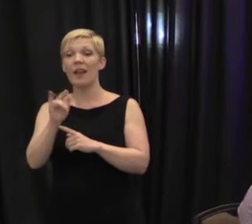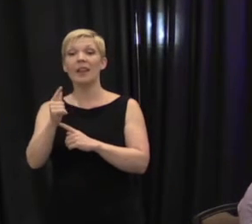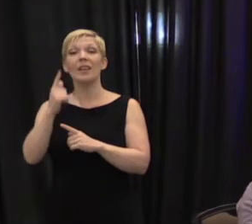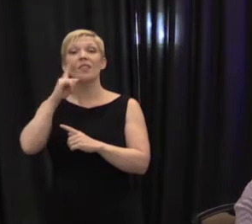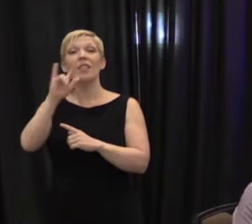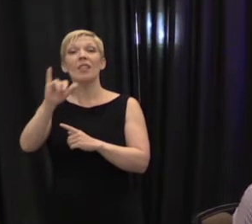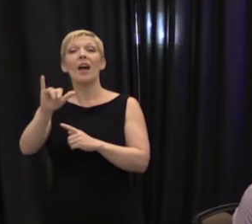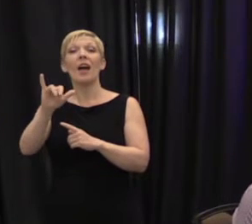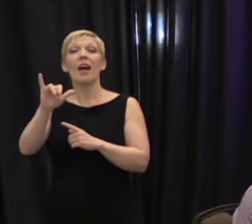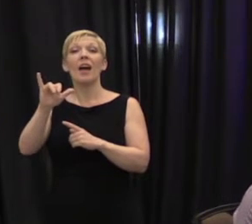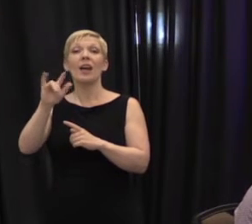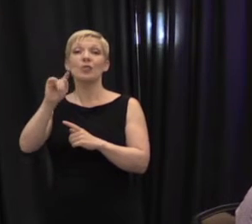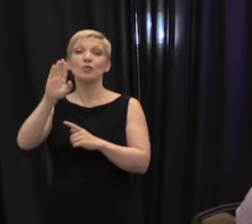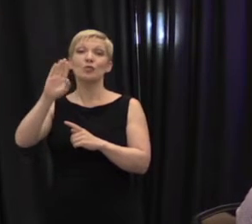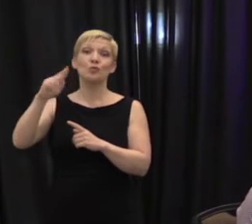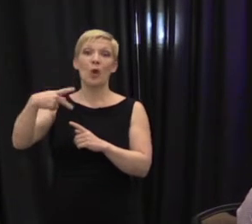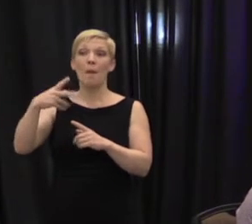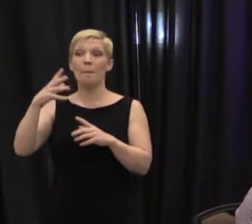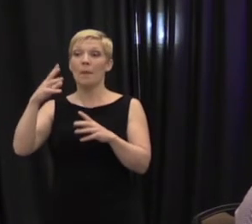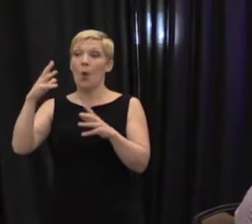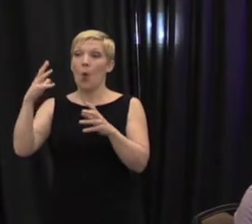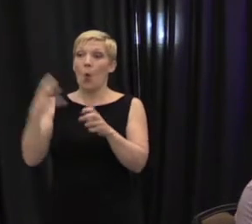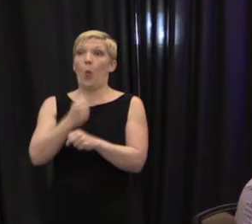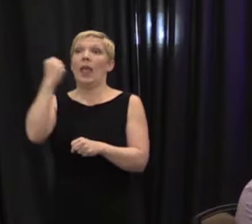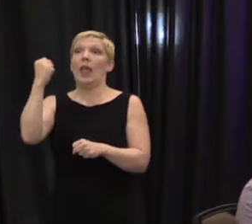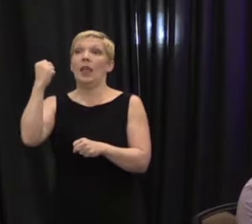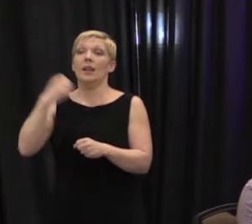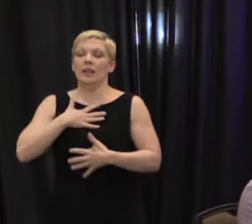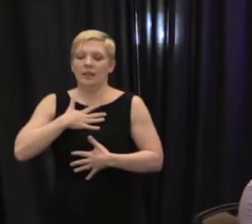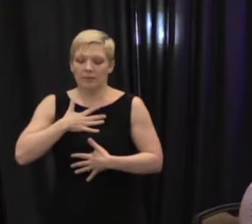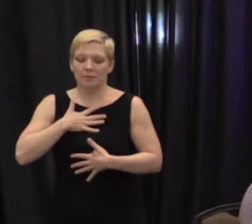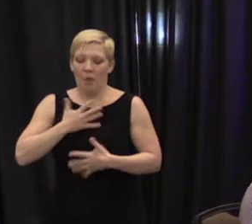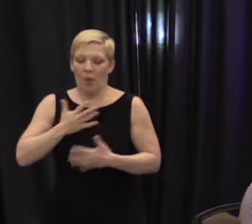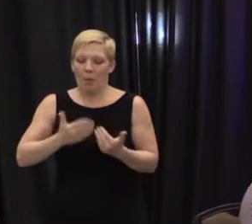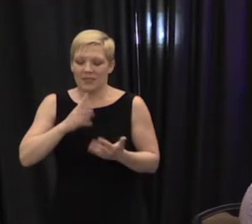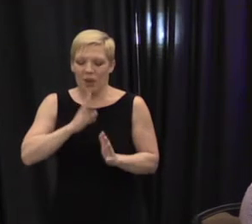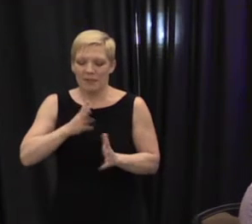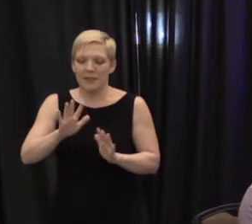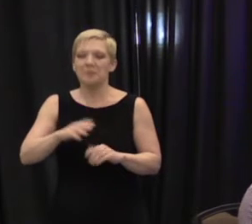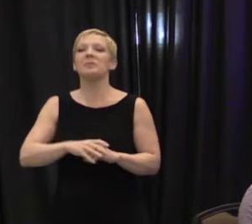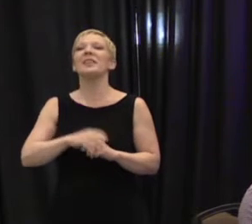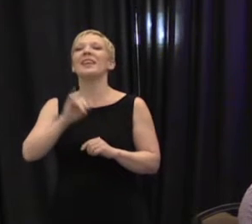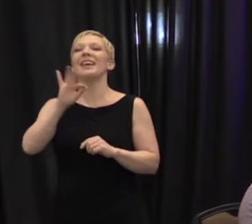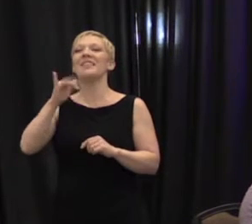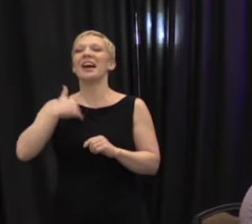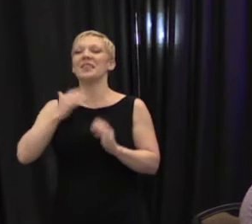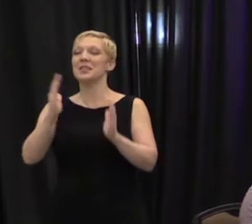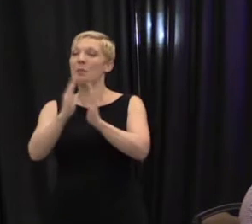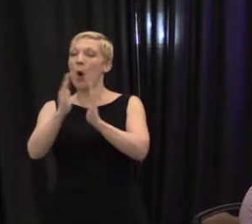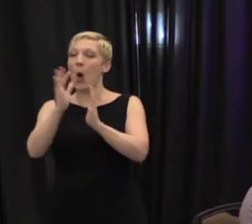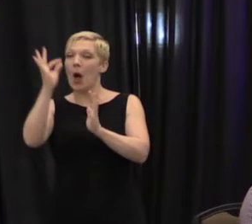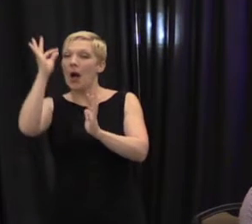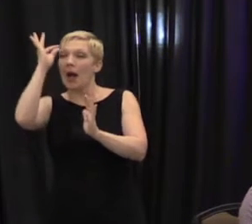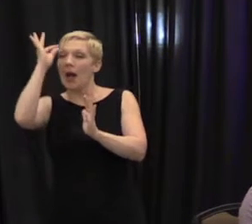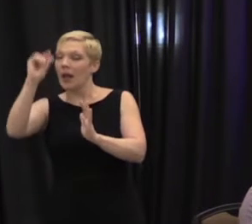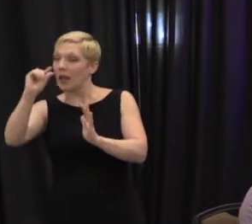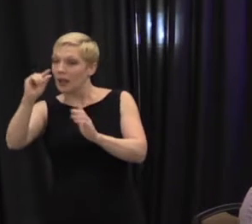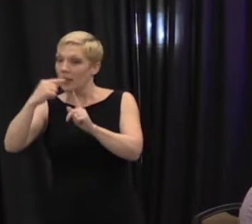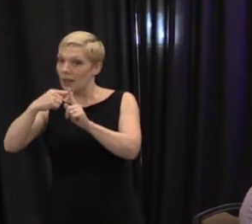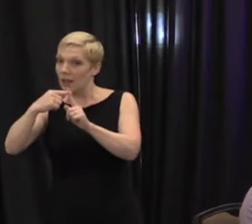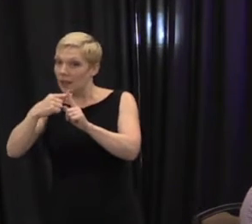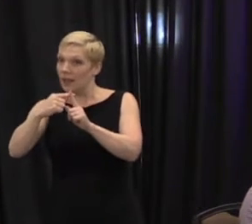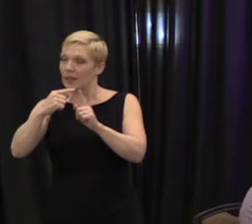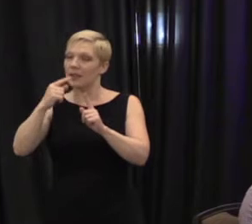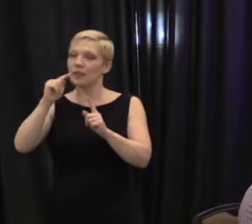win, I almost vomited. So if there is a small silver lining to a Trump win, it is that progressive